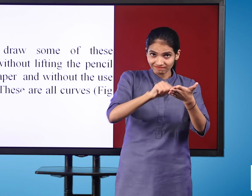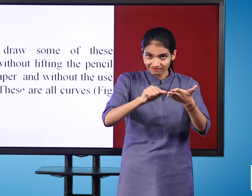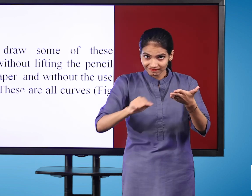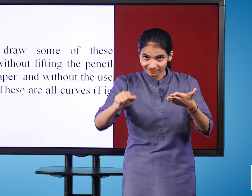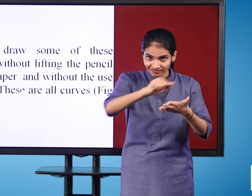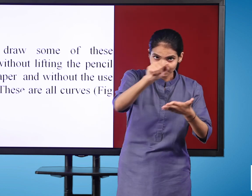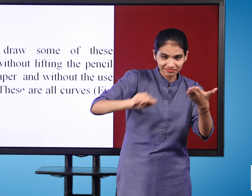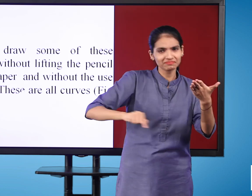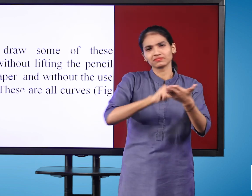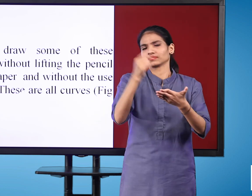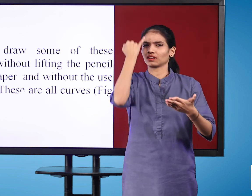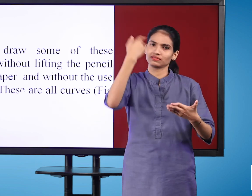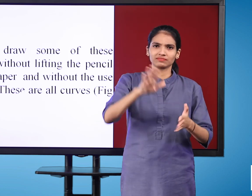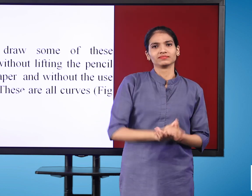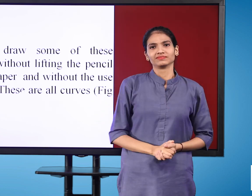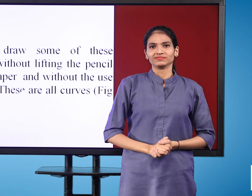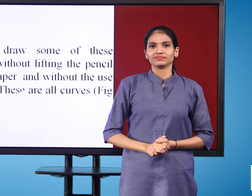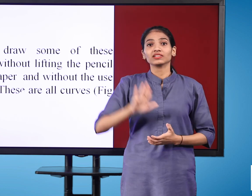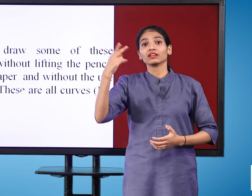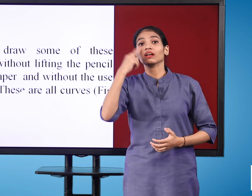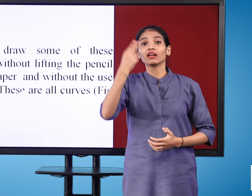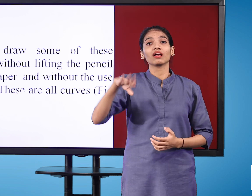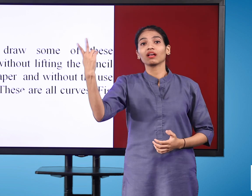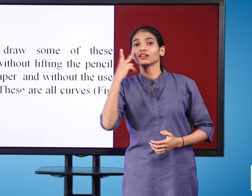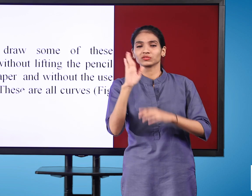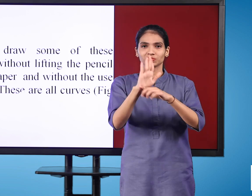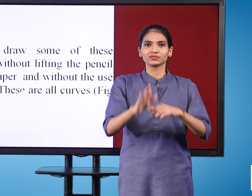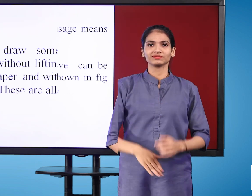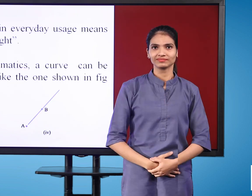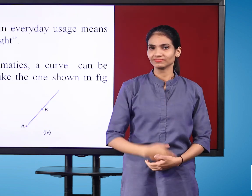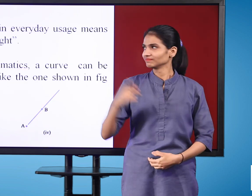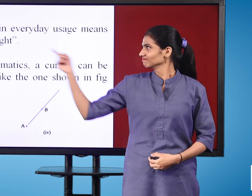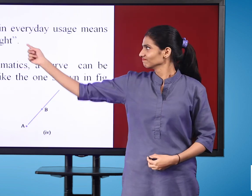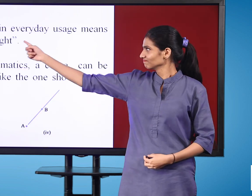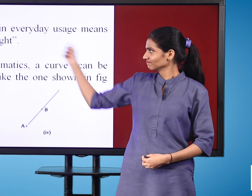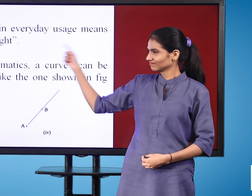all curves. Figure 4.10.